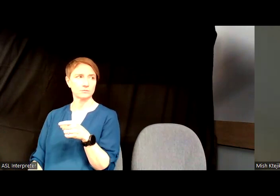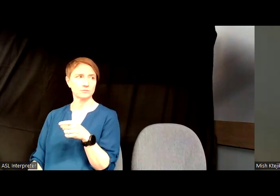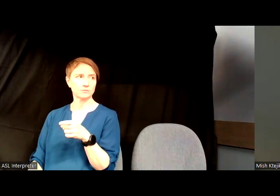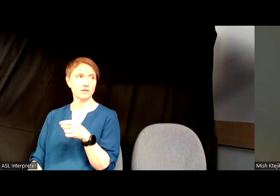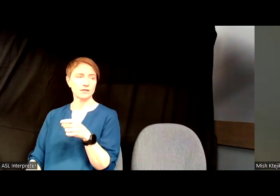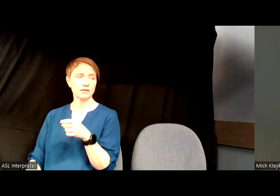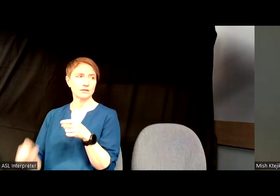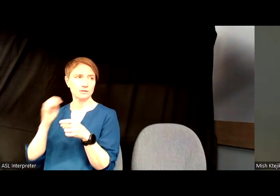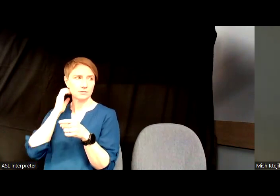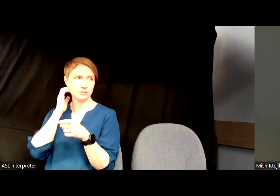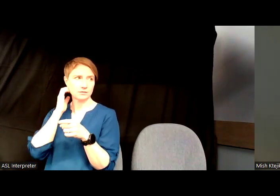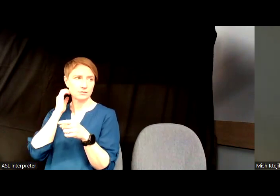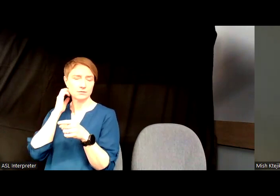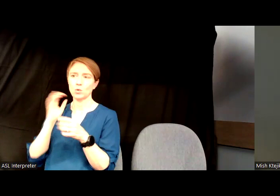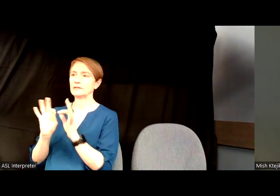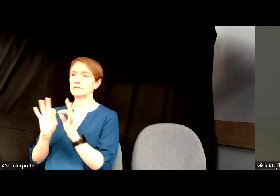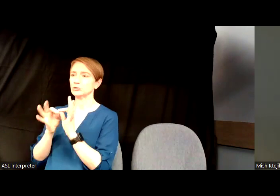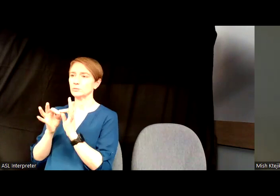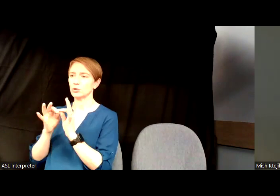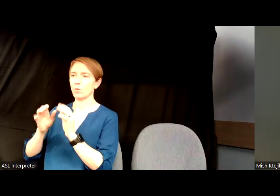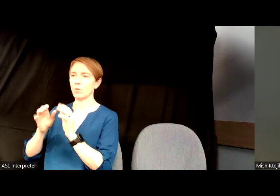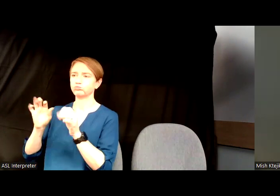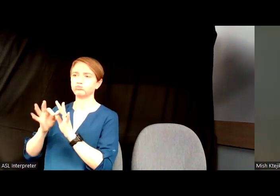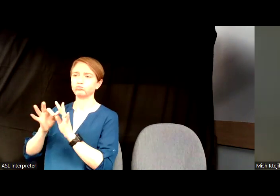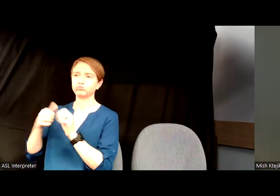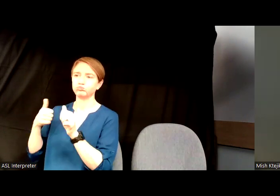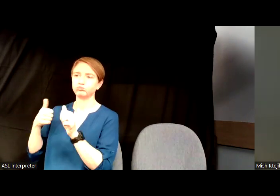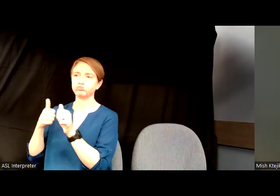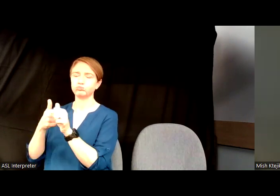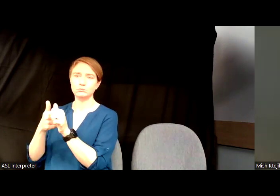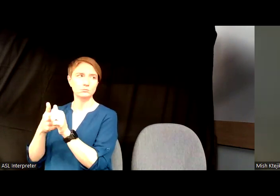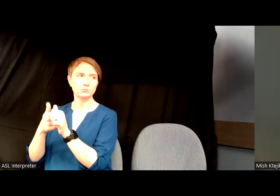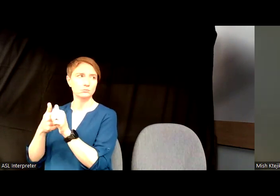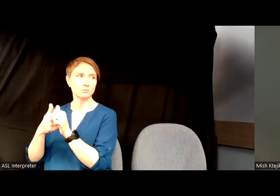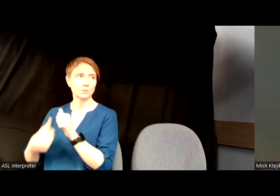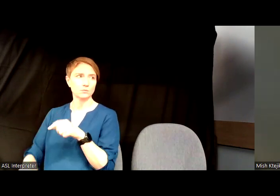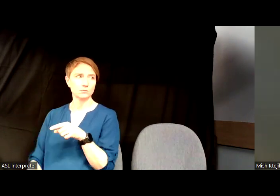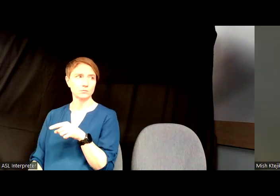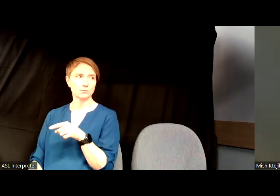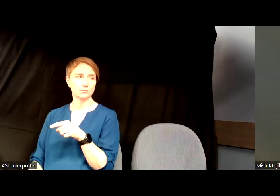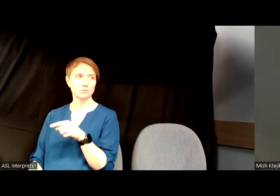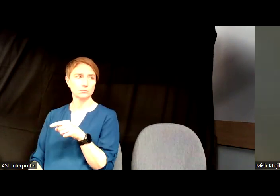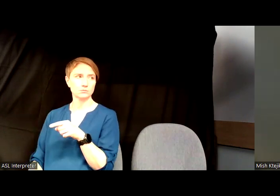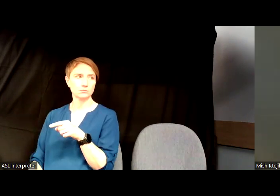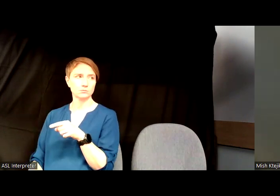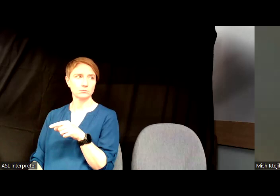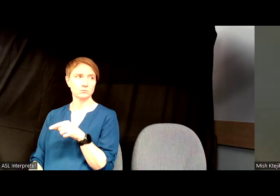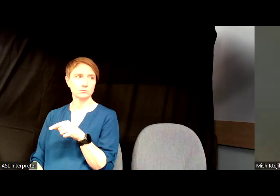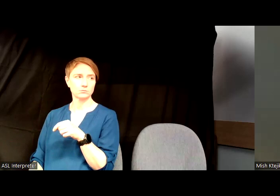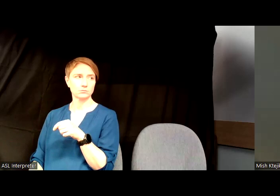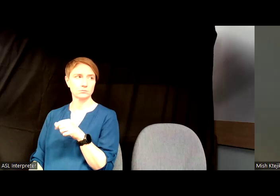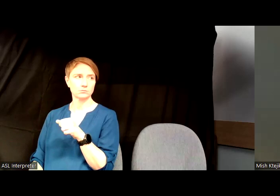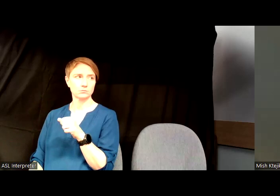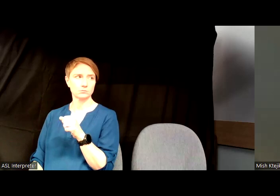Are you meaning that some people can still drive even if they don't have insurance, but if their license gets expired,